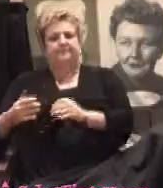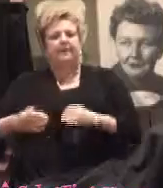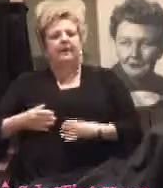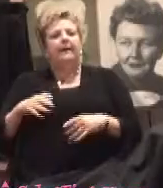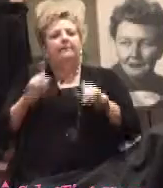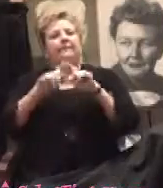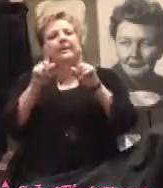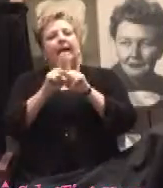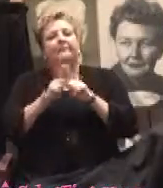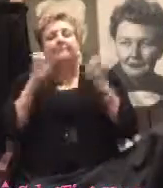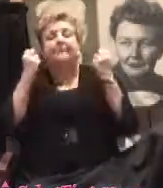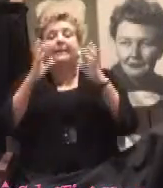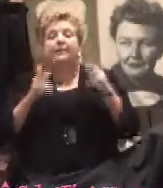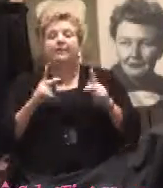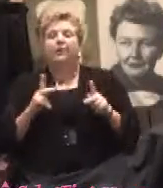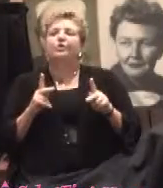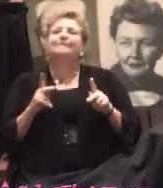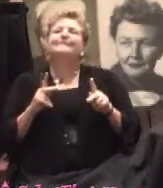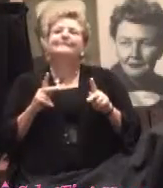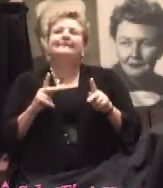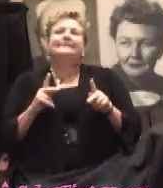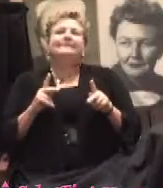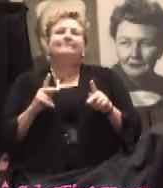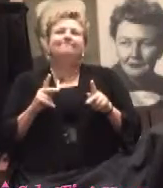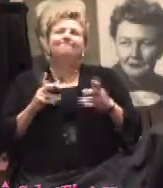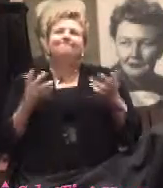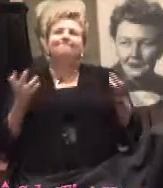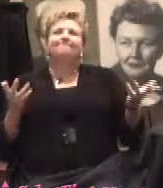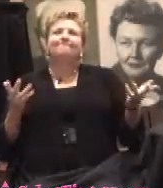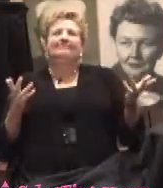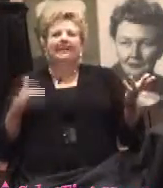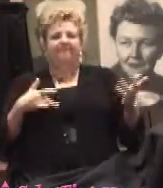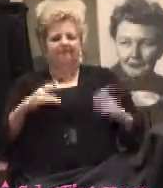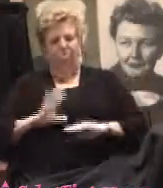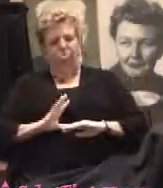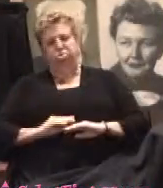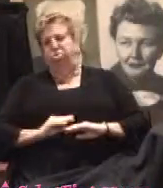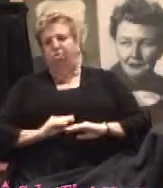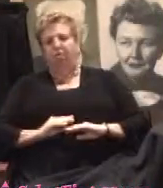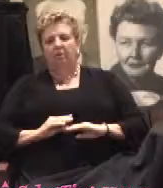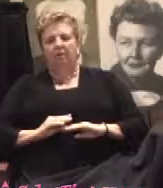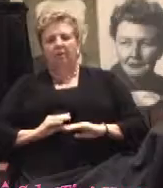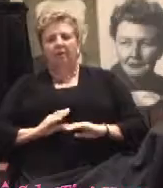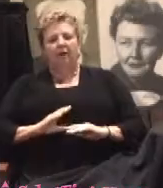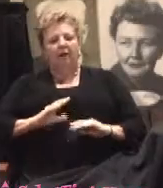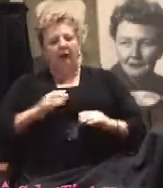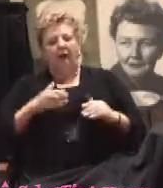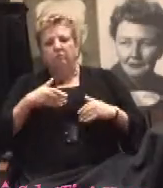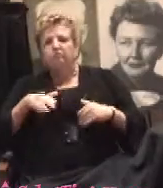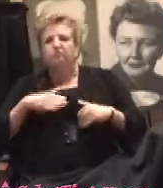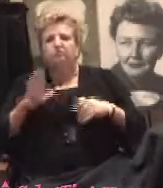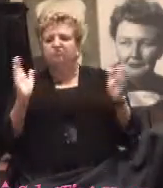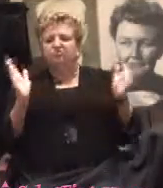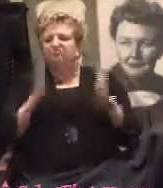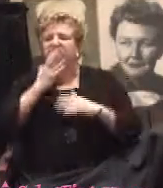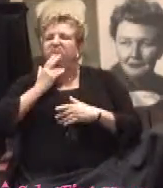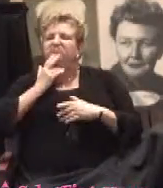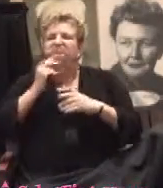people I've encountered in Alcoholics Anonymous, I felt less than. You know, I went to this small Catholic school. I had the same 6 friends from first